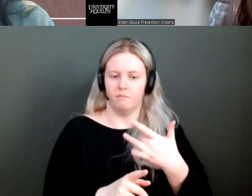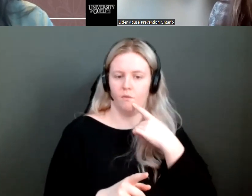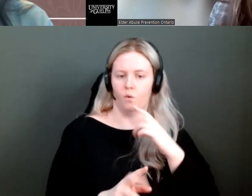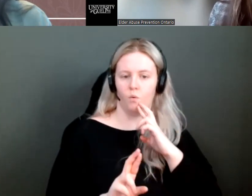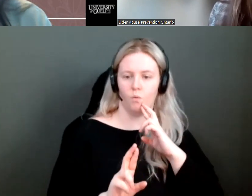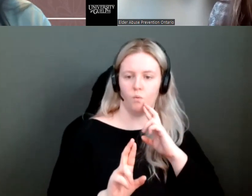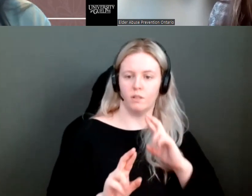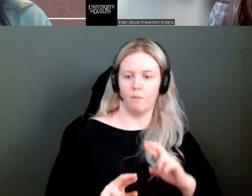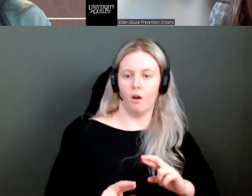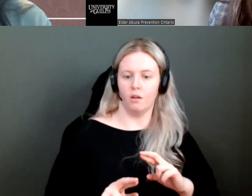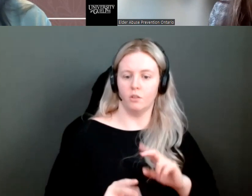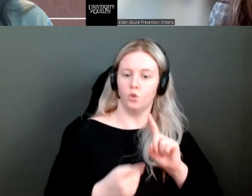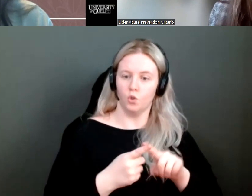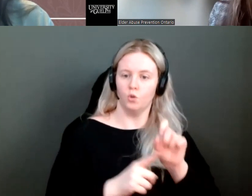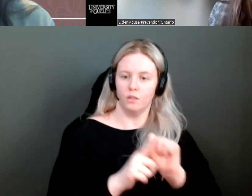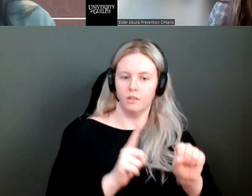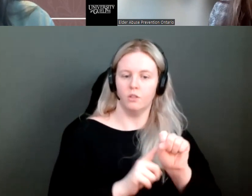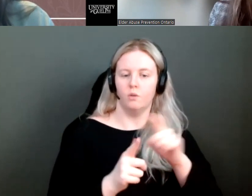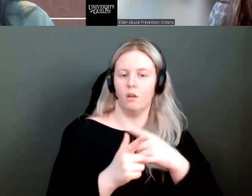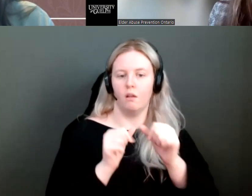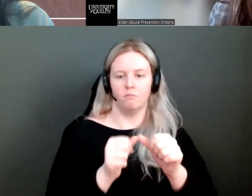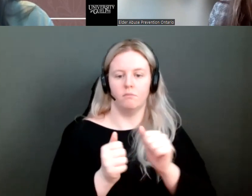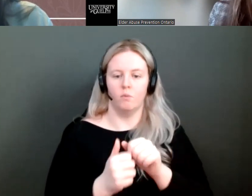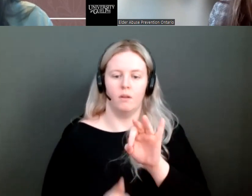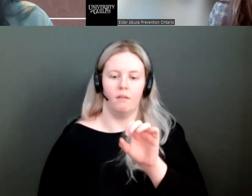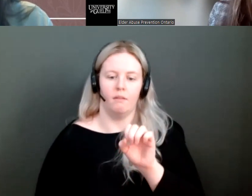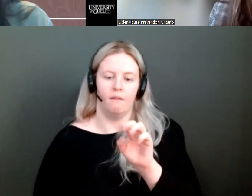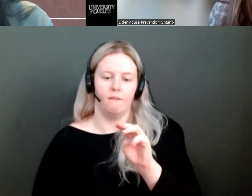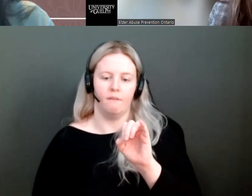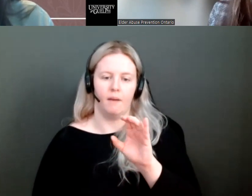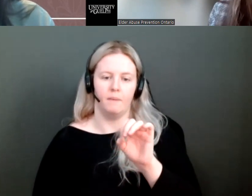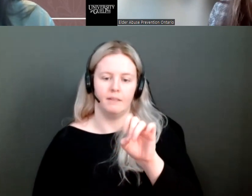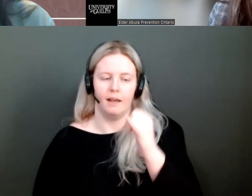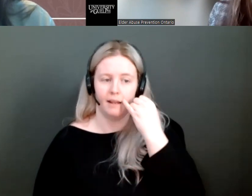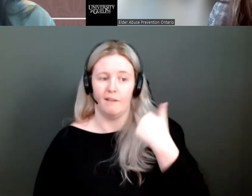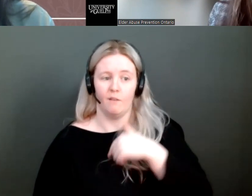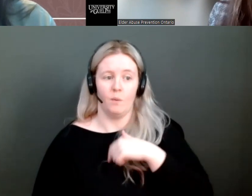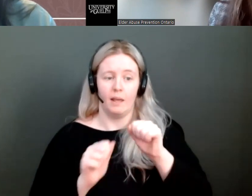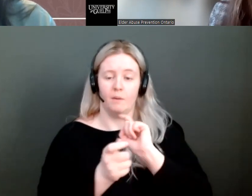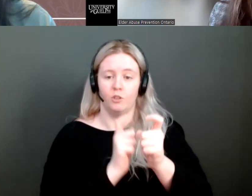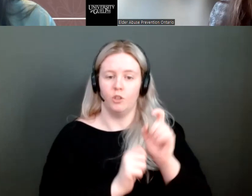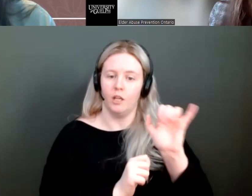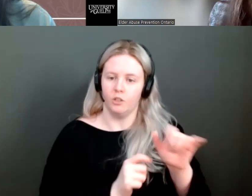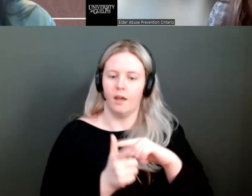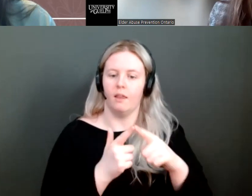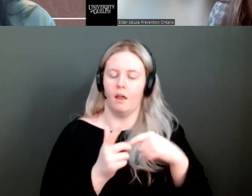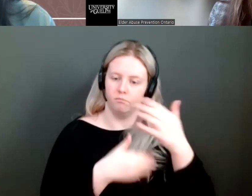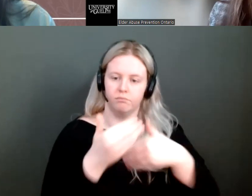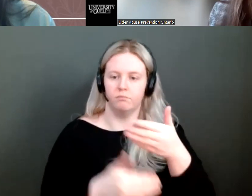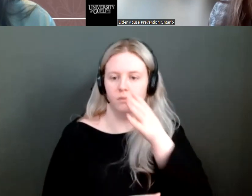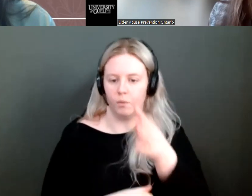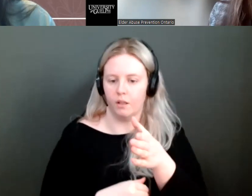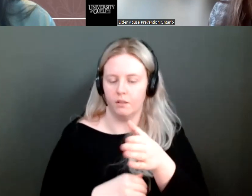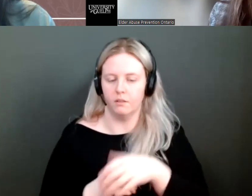that lead to femicide in the end, that maybe we can combat those. And again, it's not a blaming statement. I think